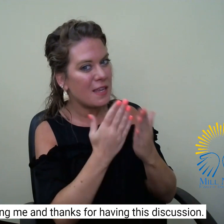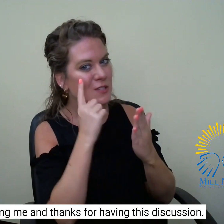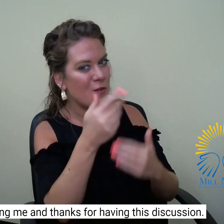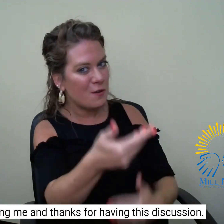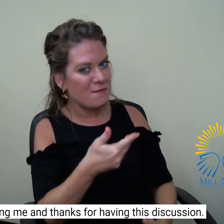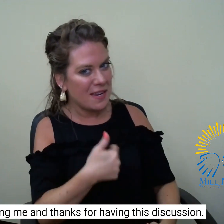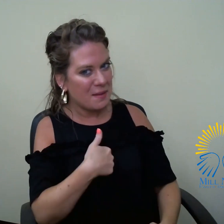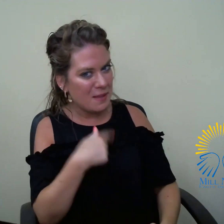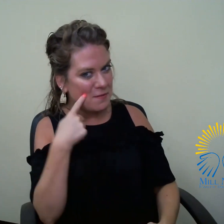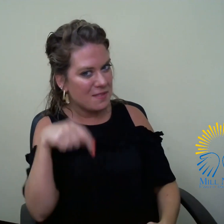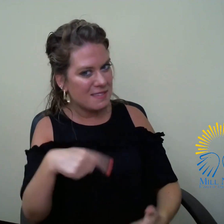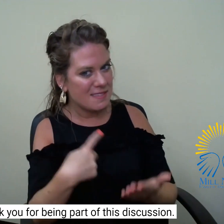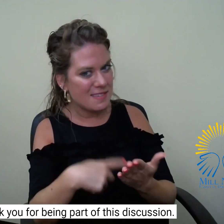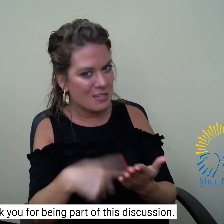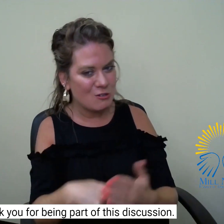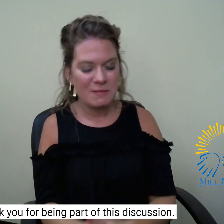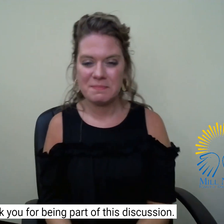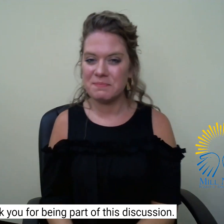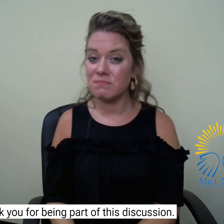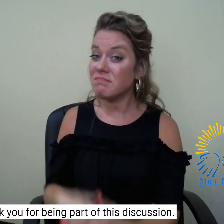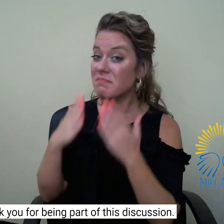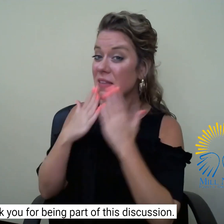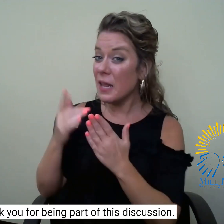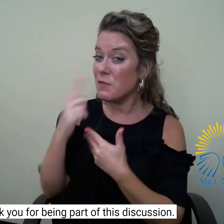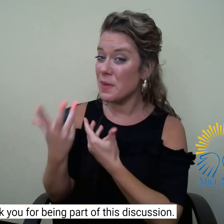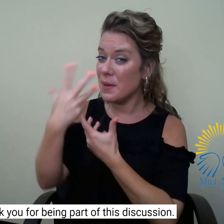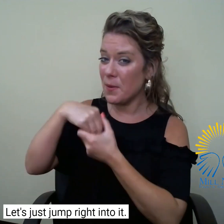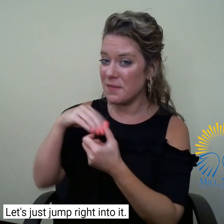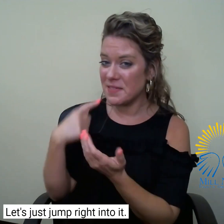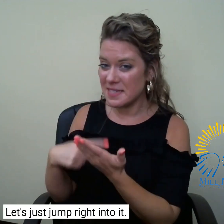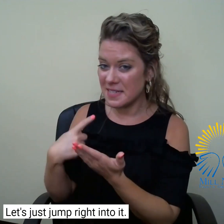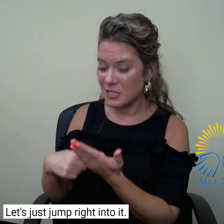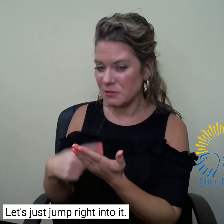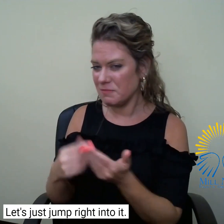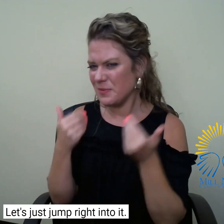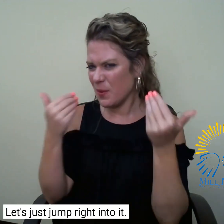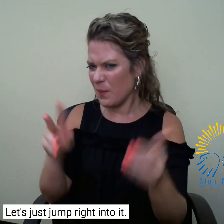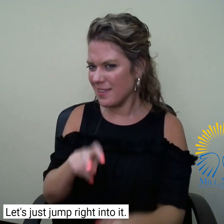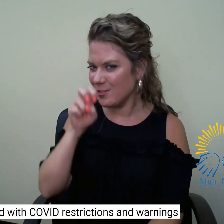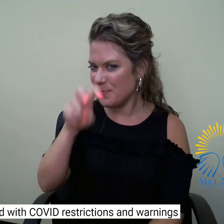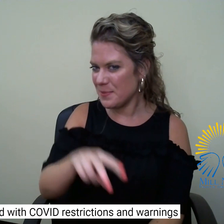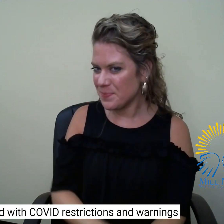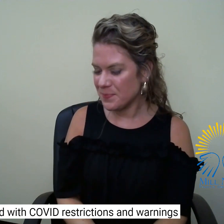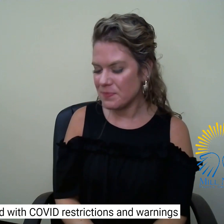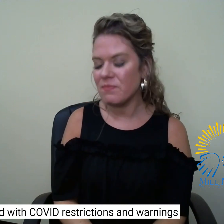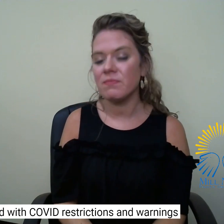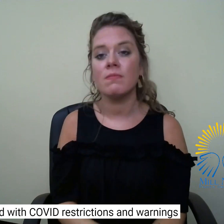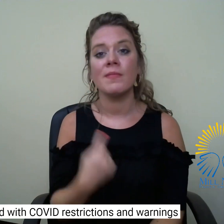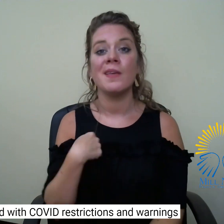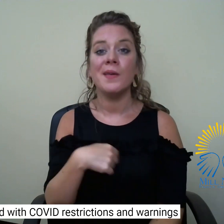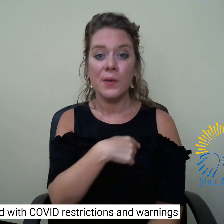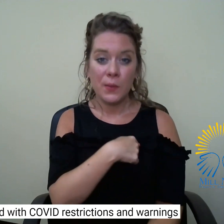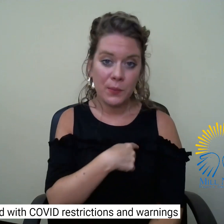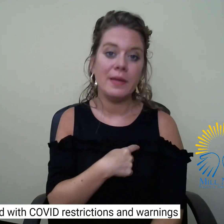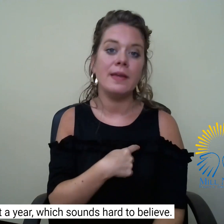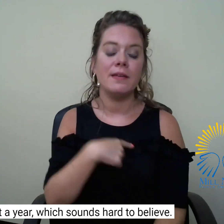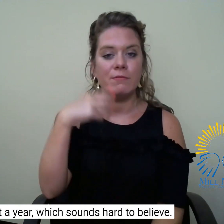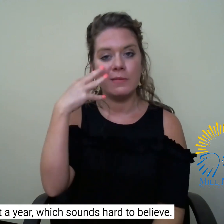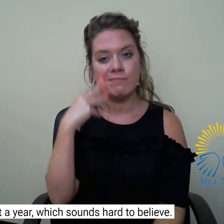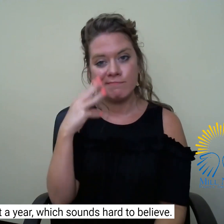discussion. And thank you for being part of this discussion. Let's just jump right into it. We've lived with COVID restrictions and warnings for about a year,